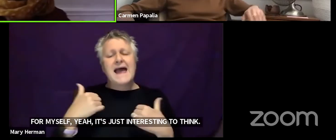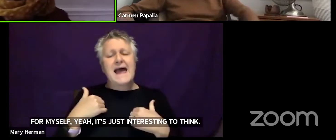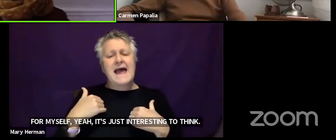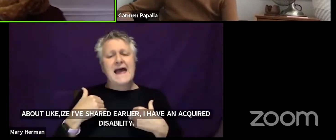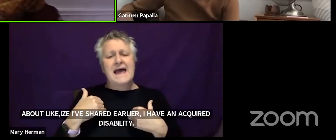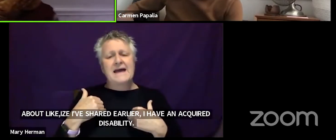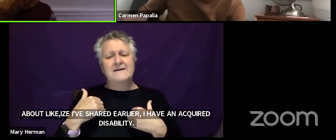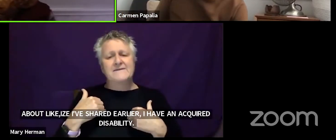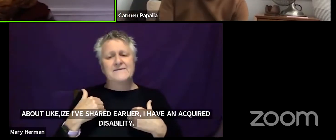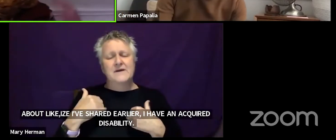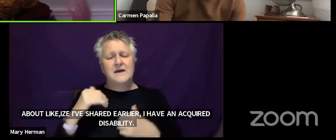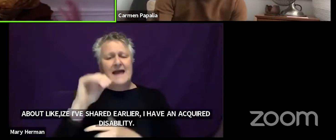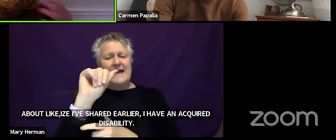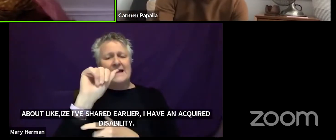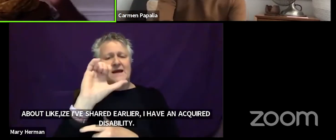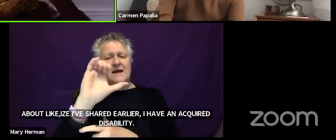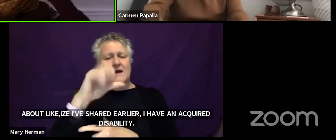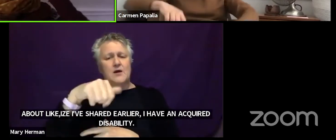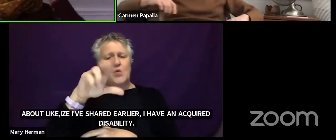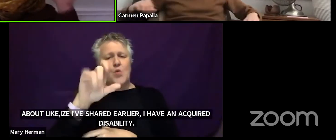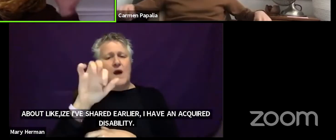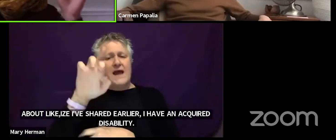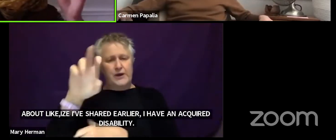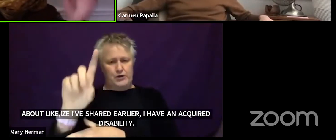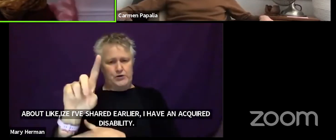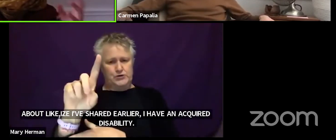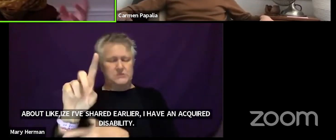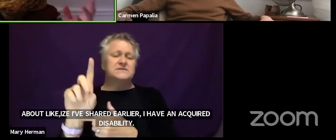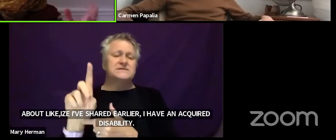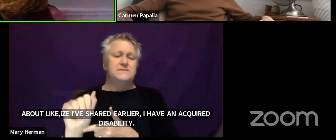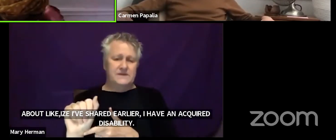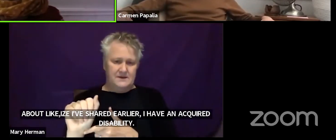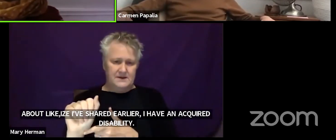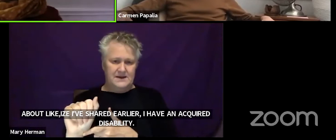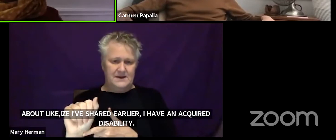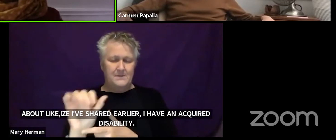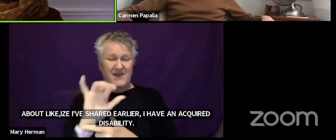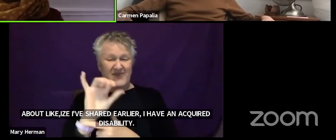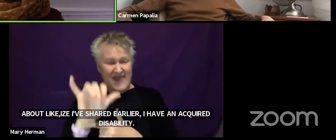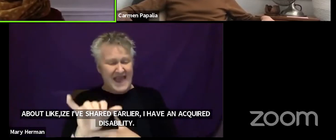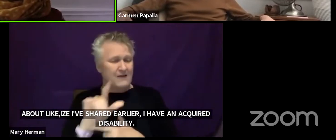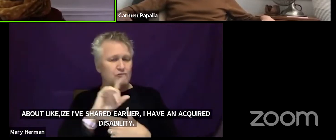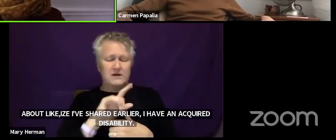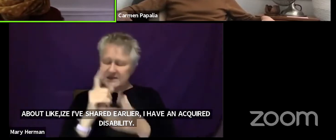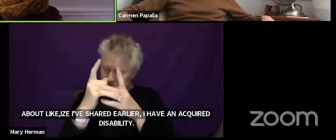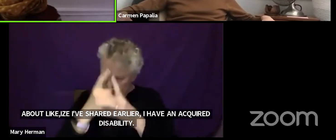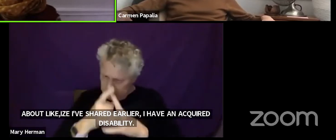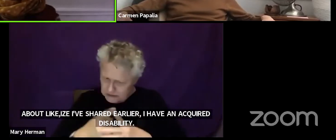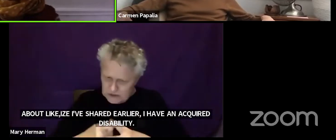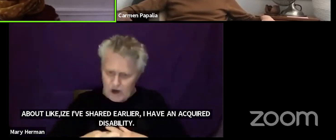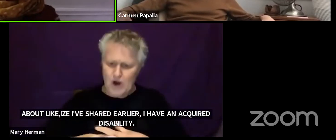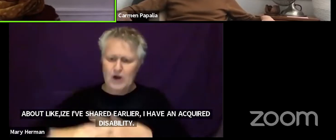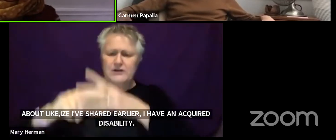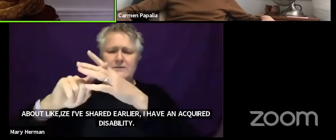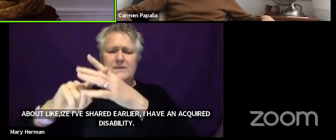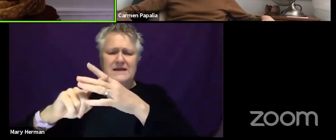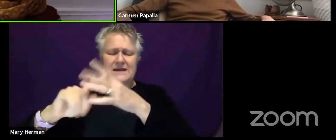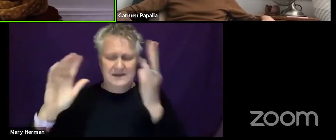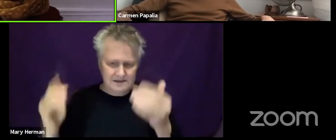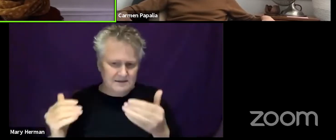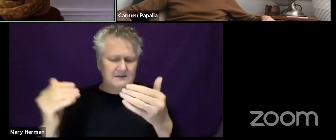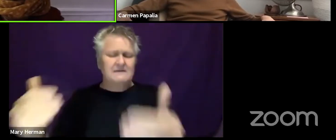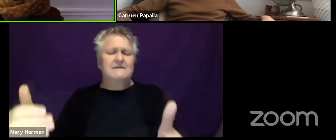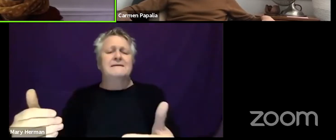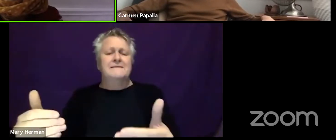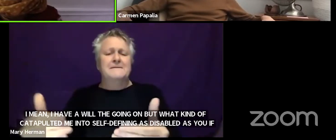on, but what kind of catapulted me into self-defining as disabled, as you put it, was after